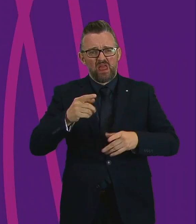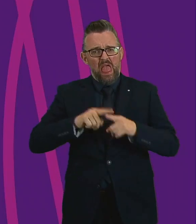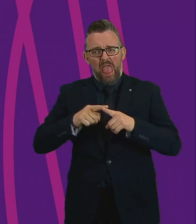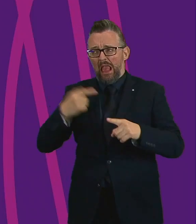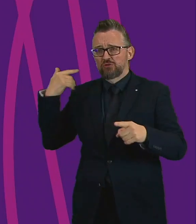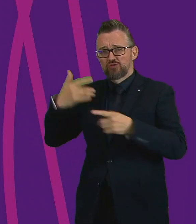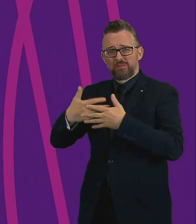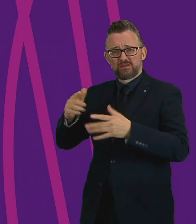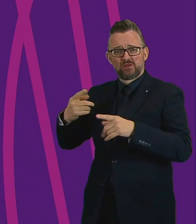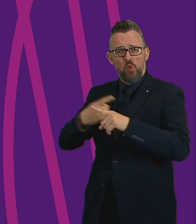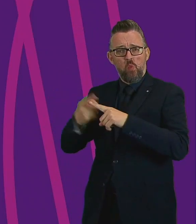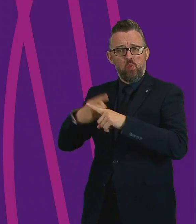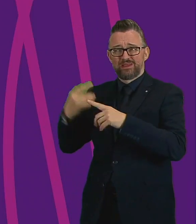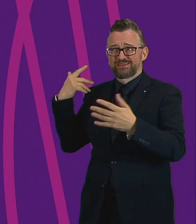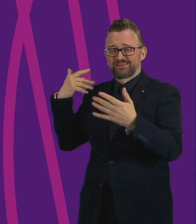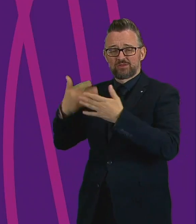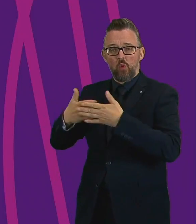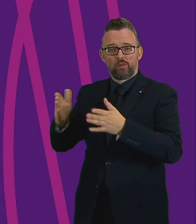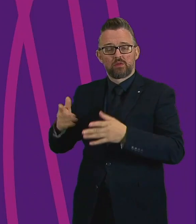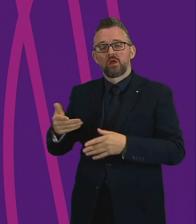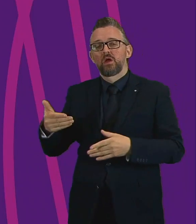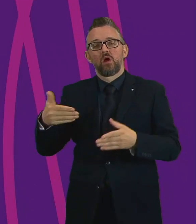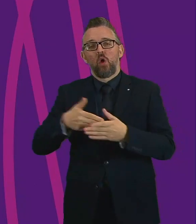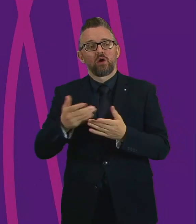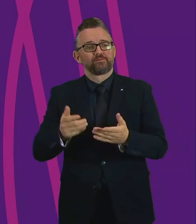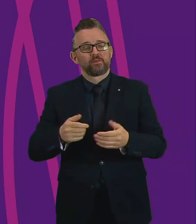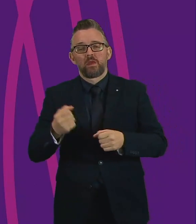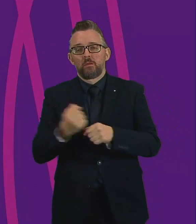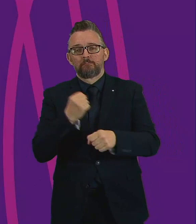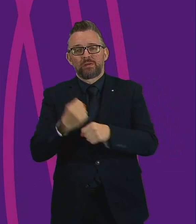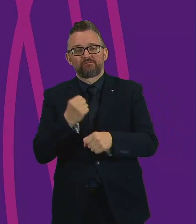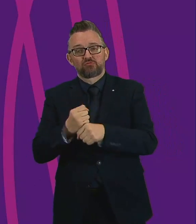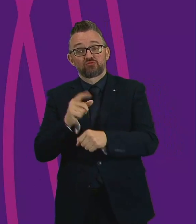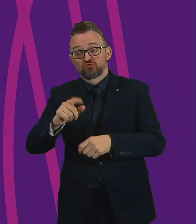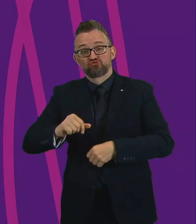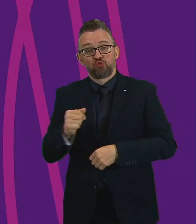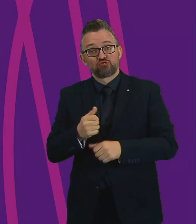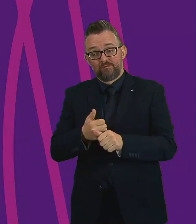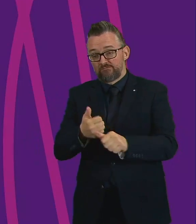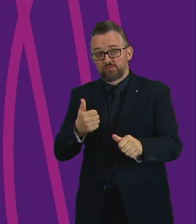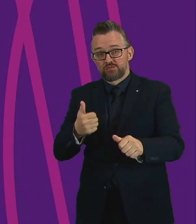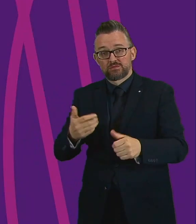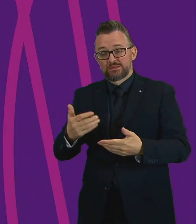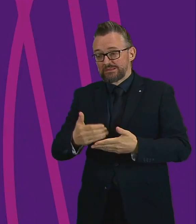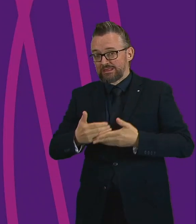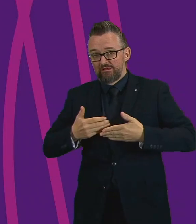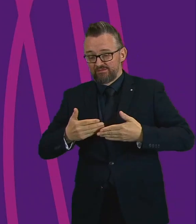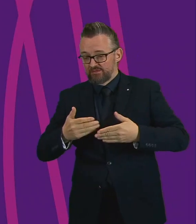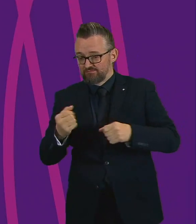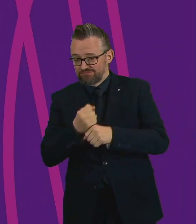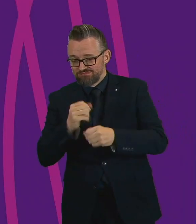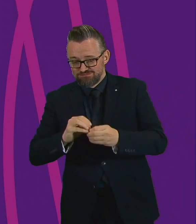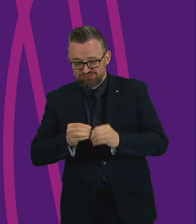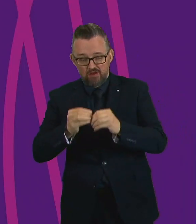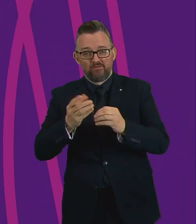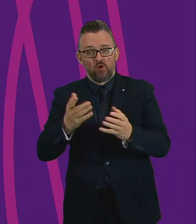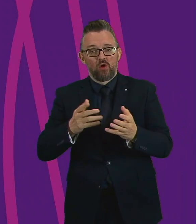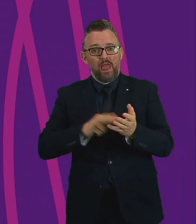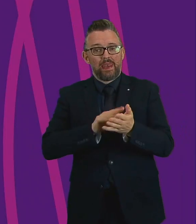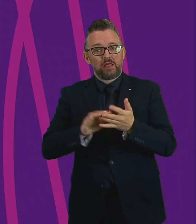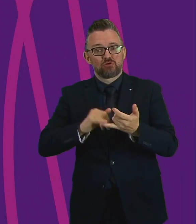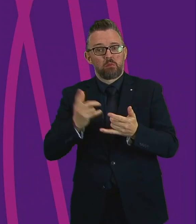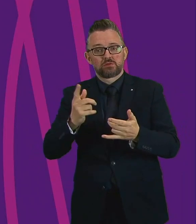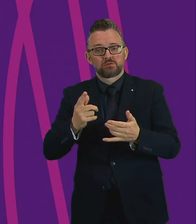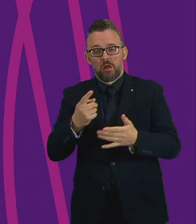for weeks. Or on the manufacturing front, Scottish firms safely producing orders for the NHS, but barred